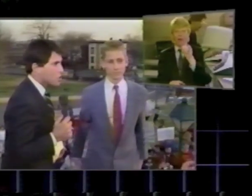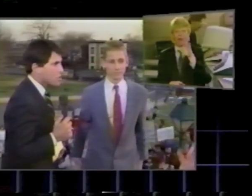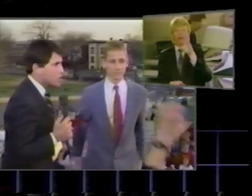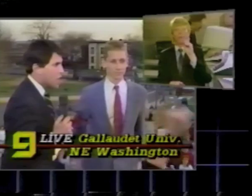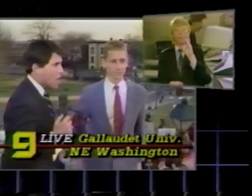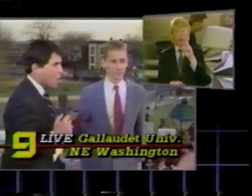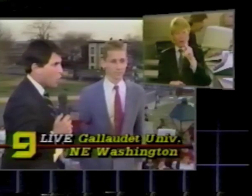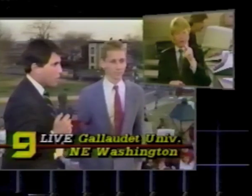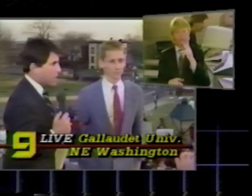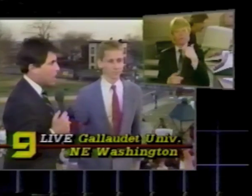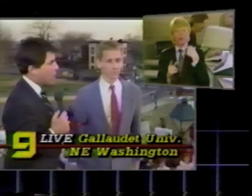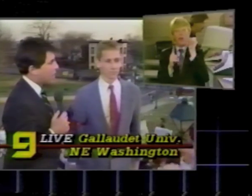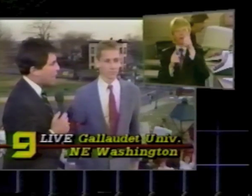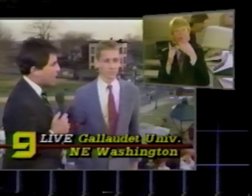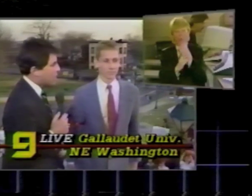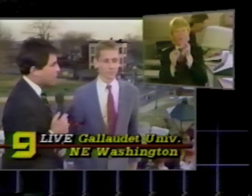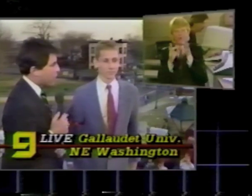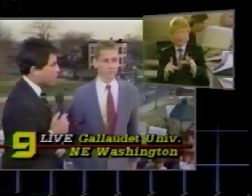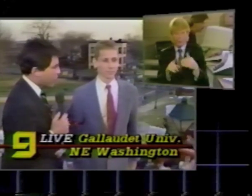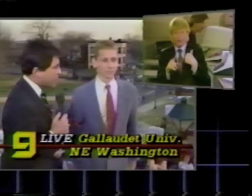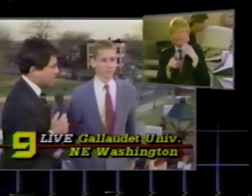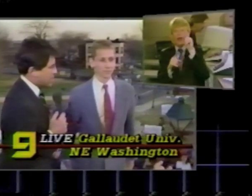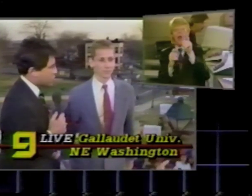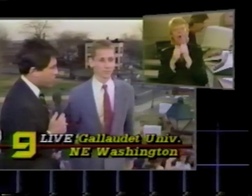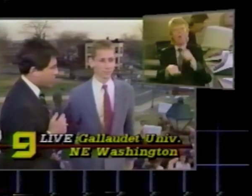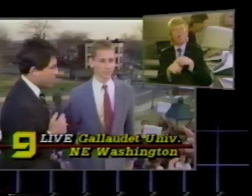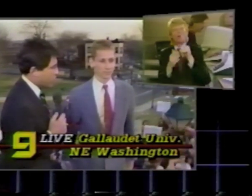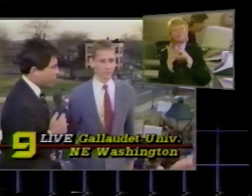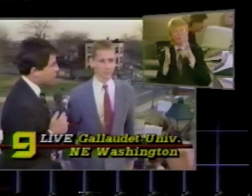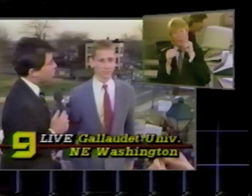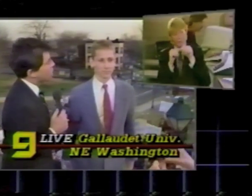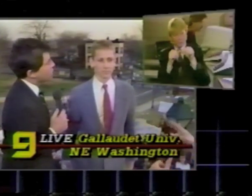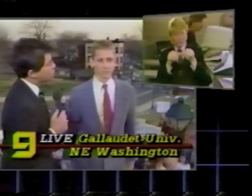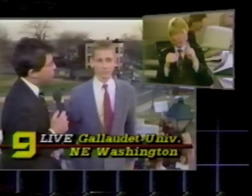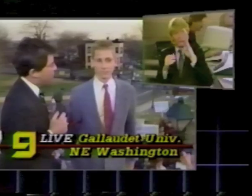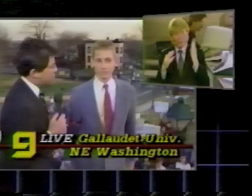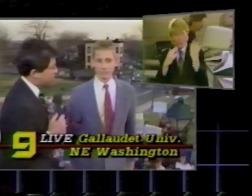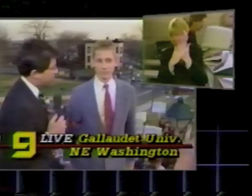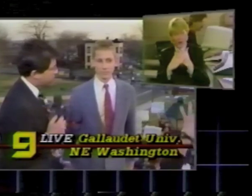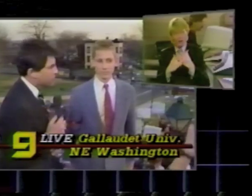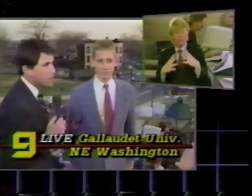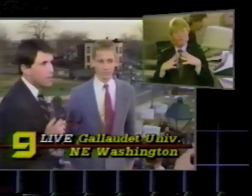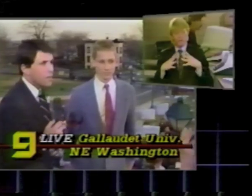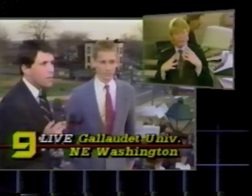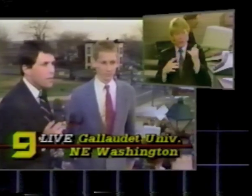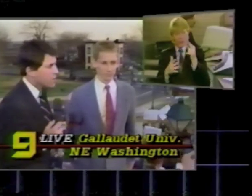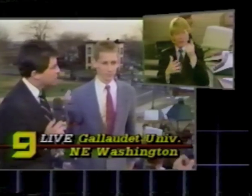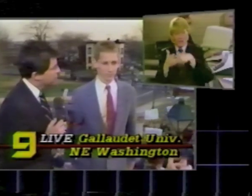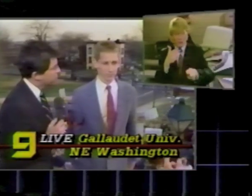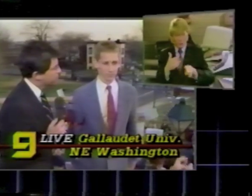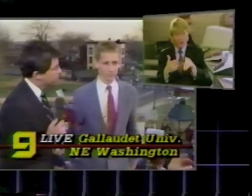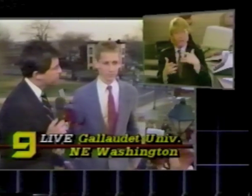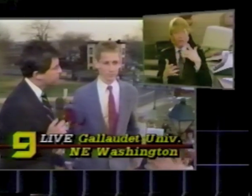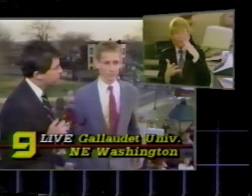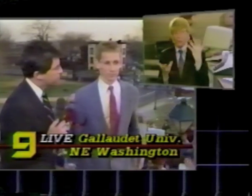The students will be going on their break next week. Are you afraid you're going to lose momentum?